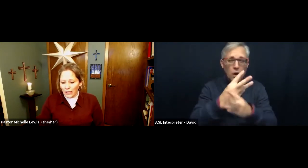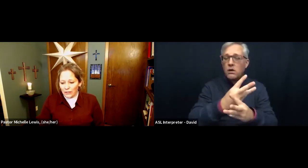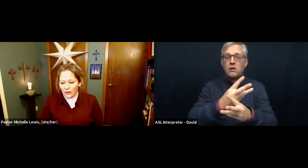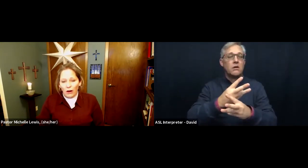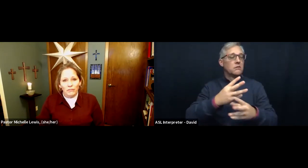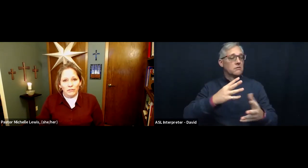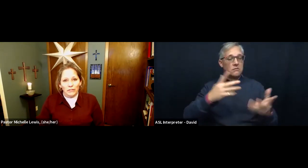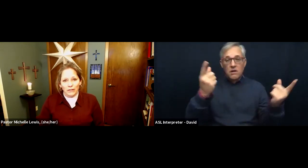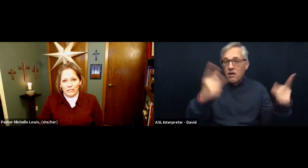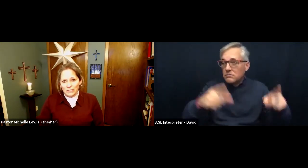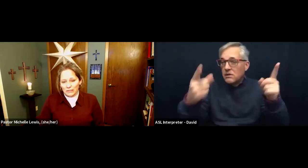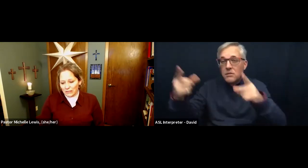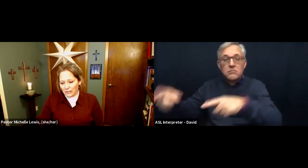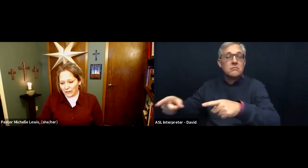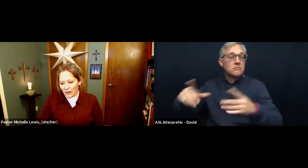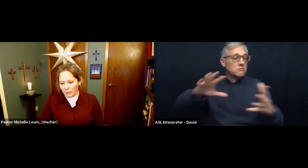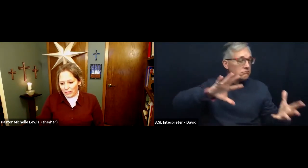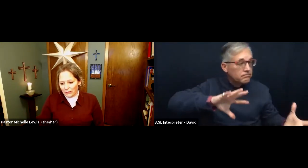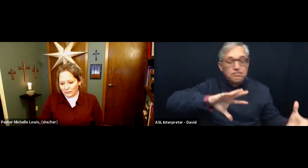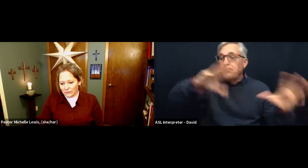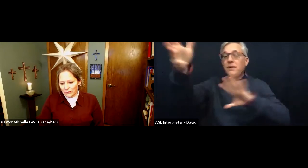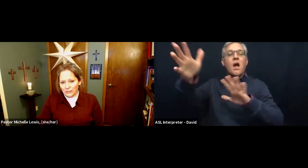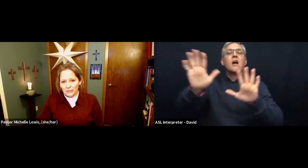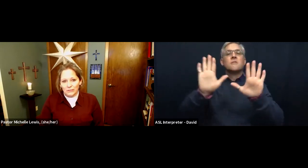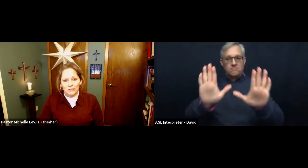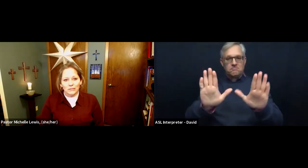upsetting and awful events that are happening,